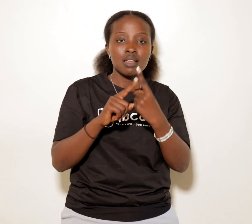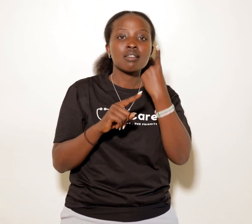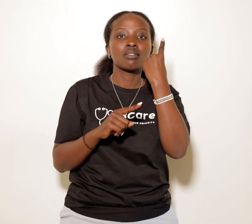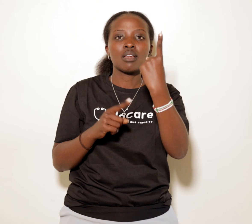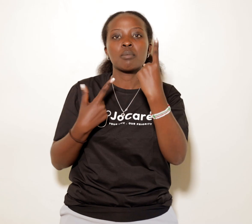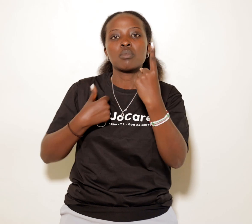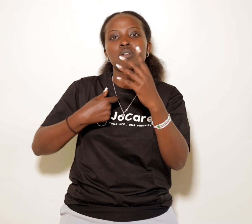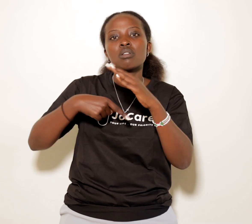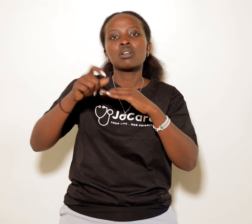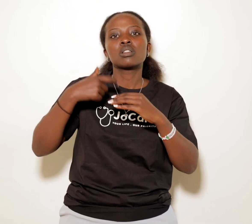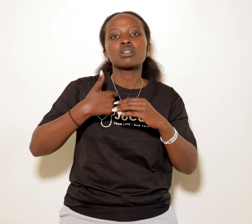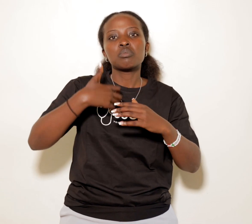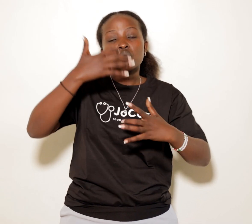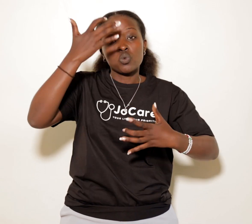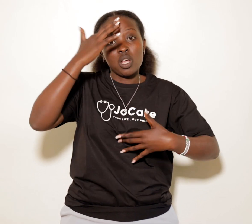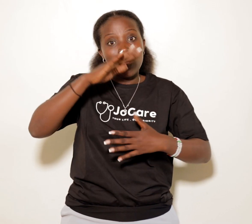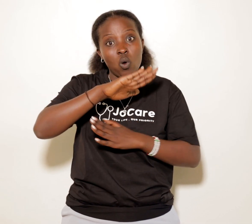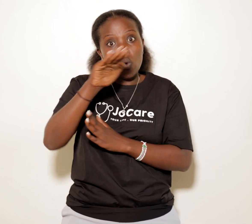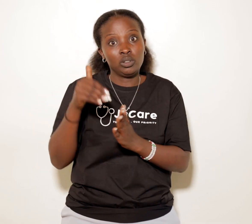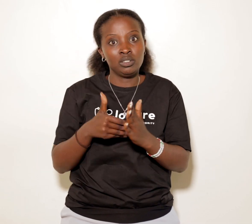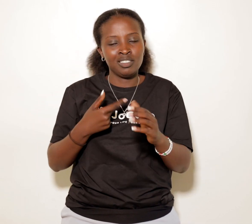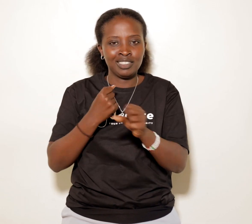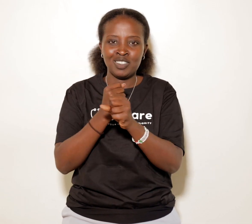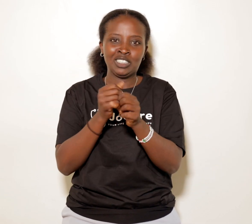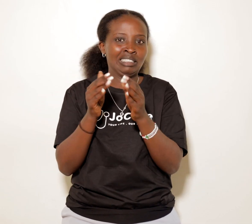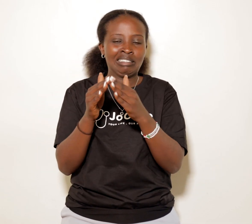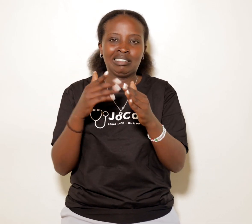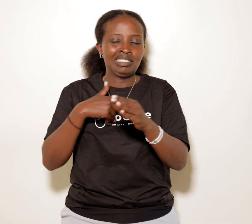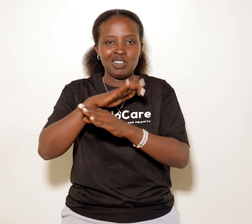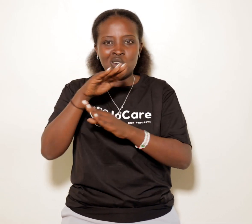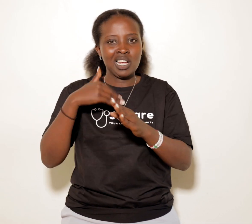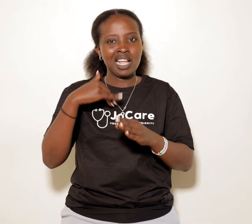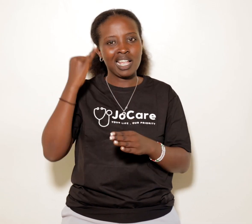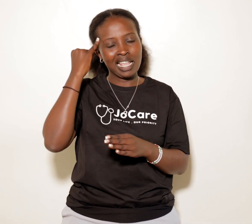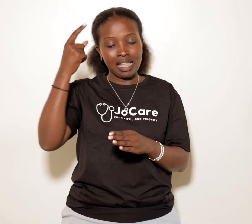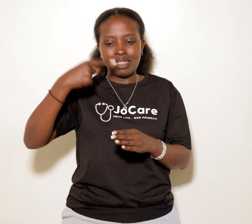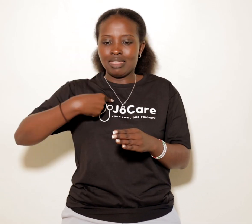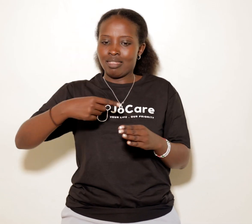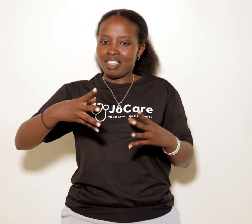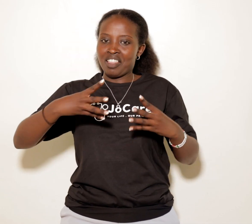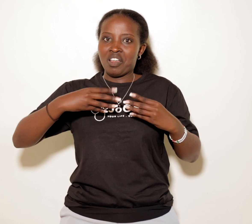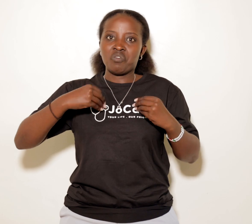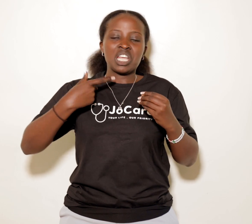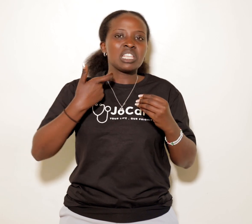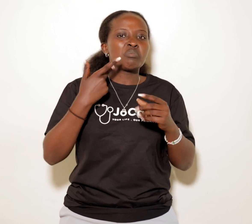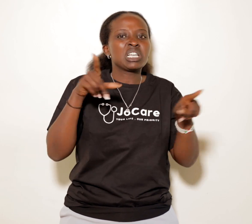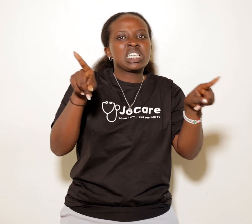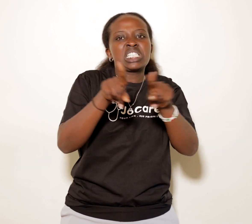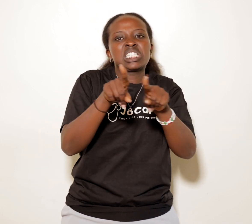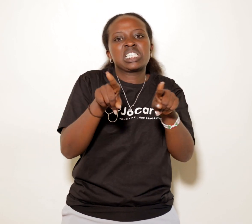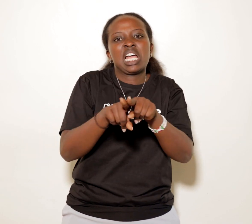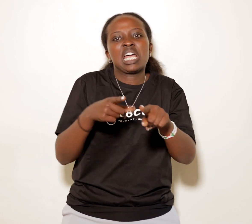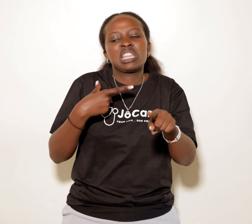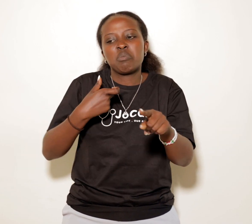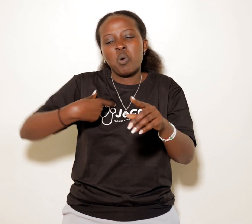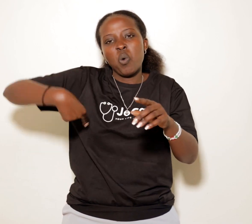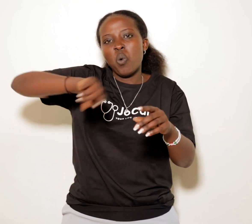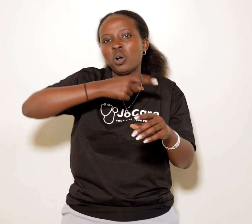that you have mentioned earlier, which is asexuality. Most people think that they don't have the they don't have the desire to have the